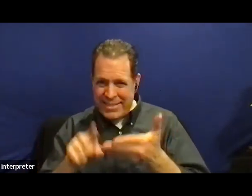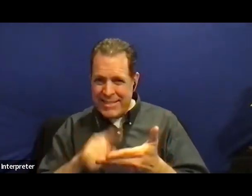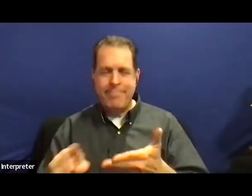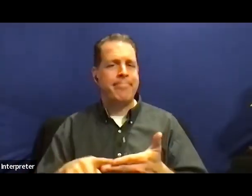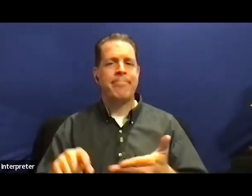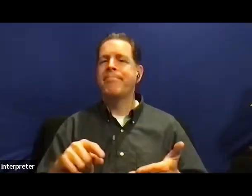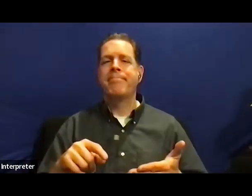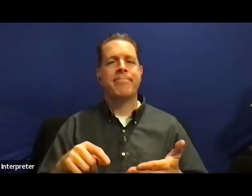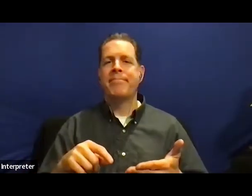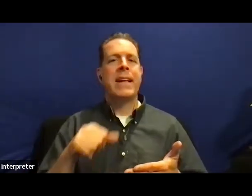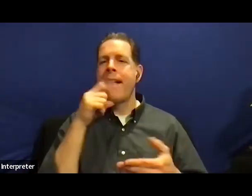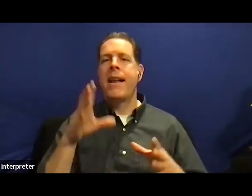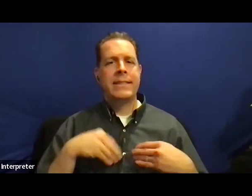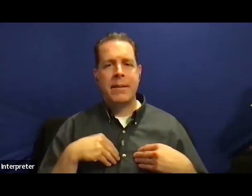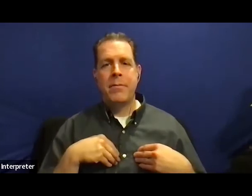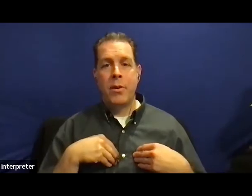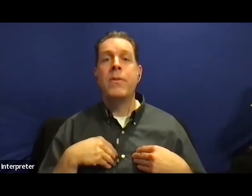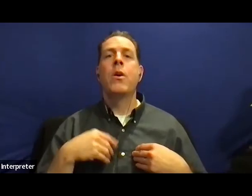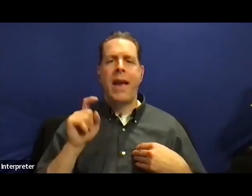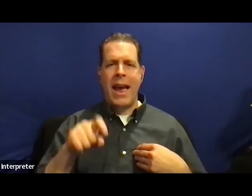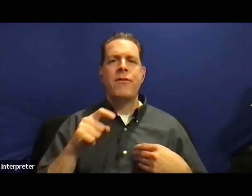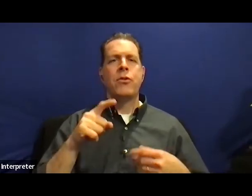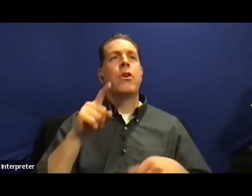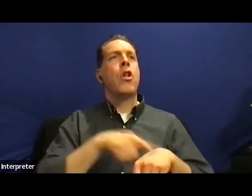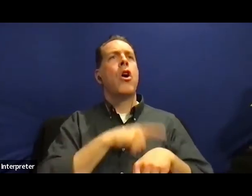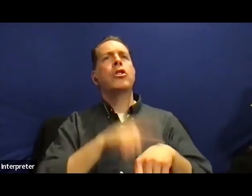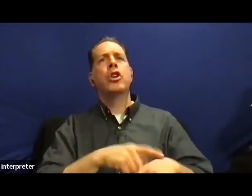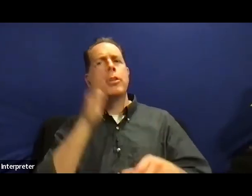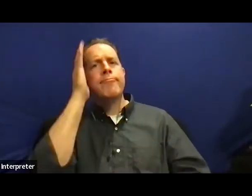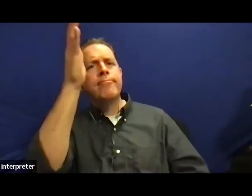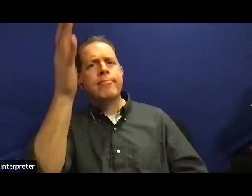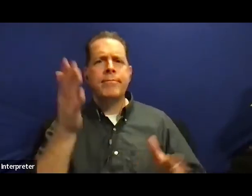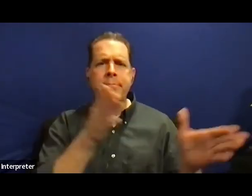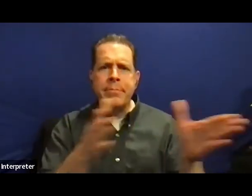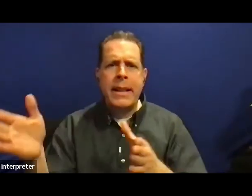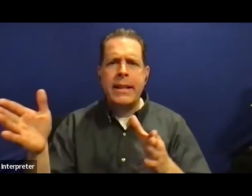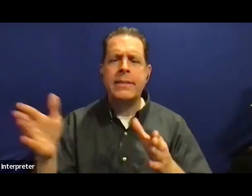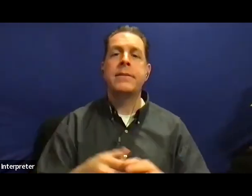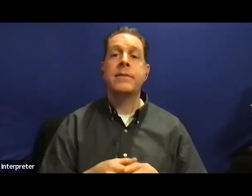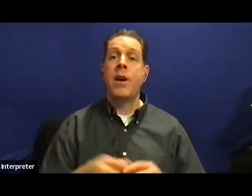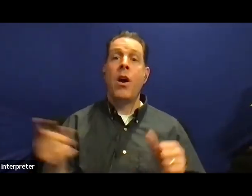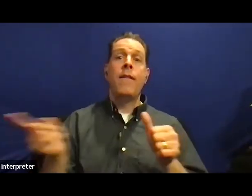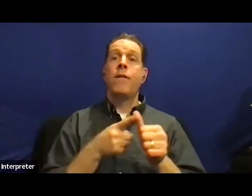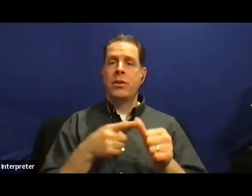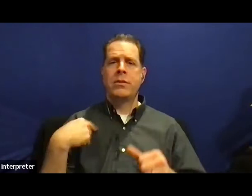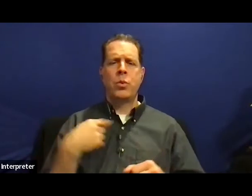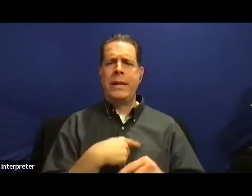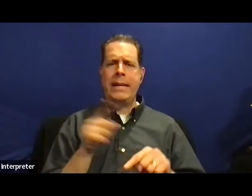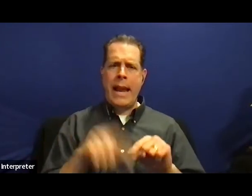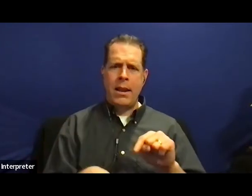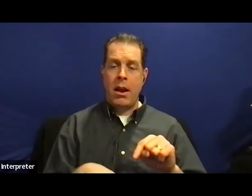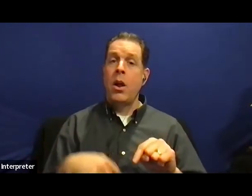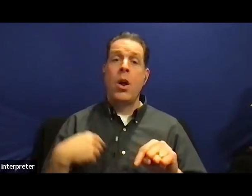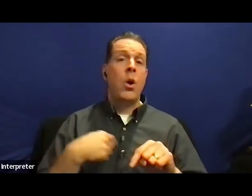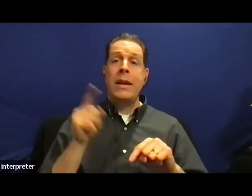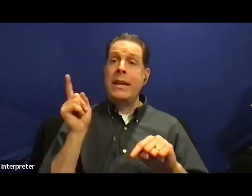we must continue to take long-term sustainable action. First, we cannot keep